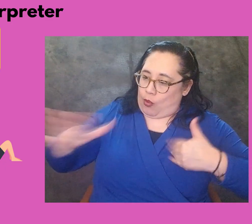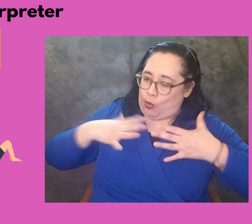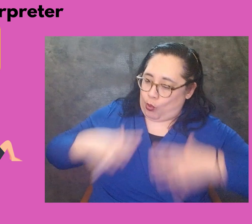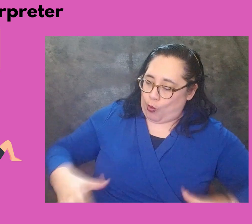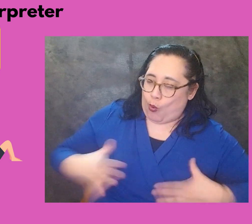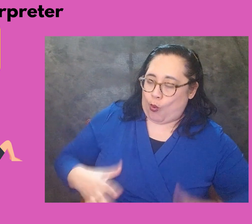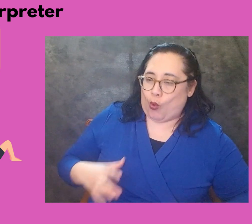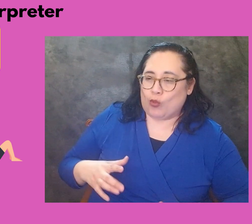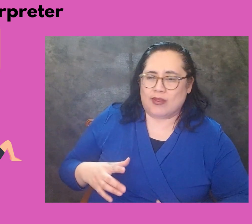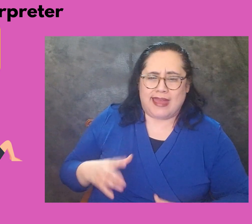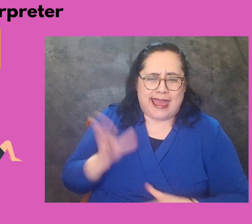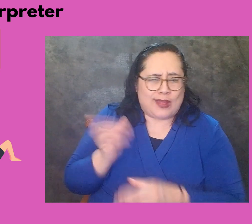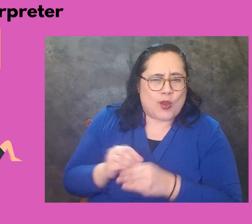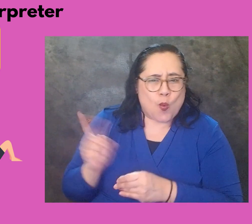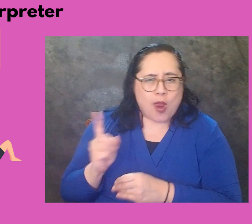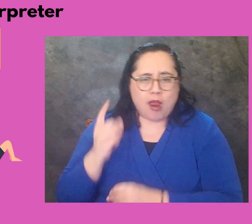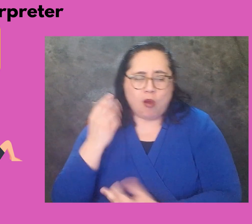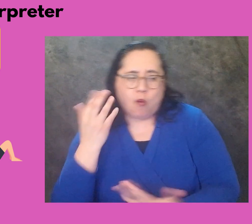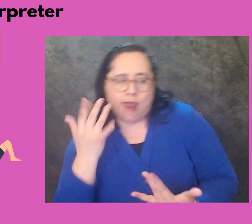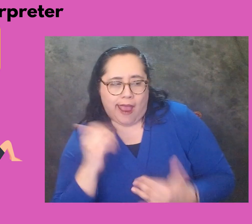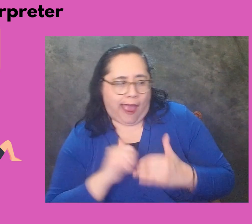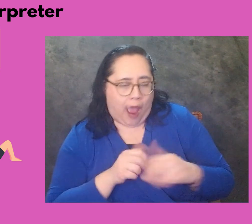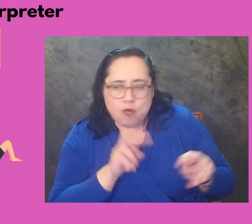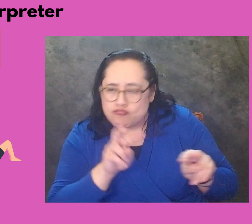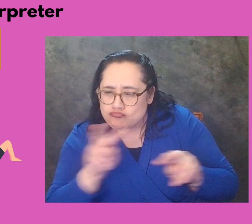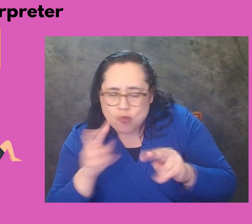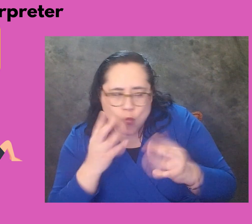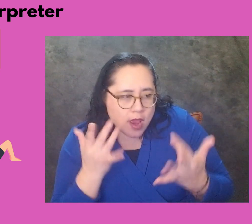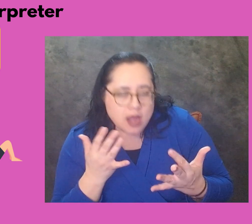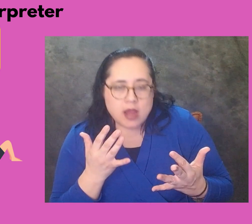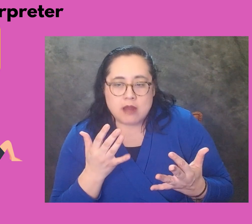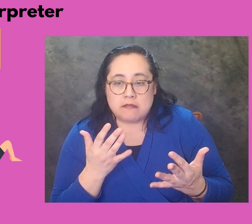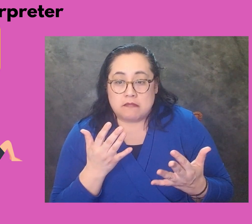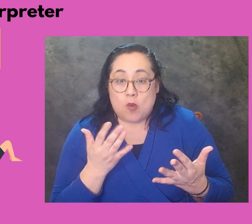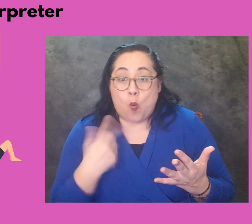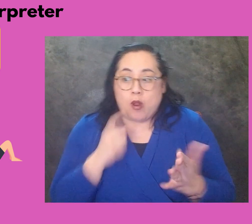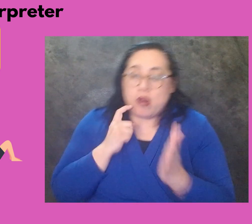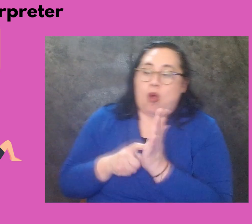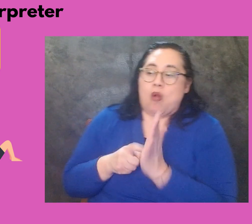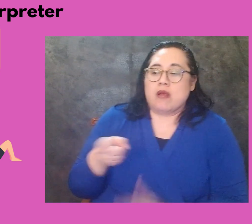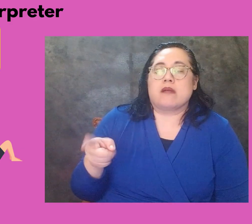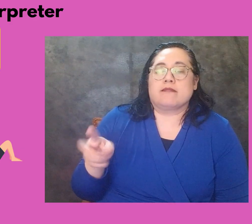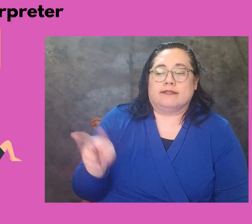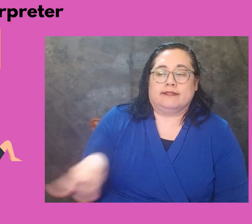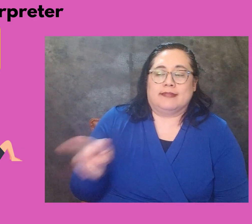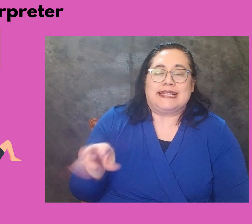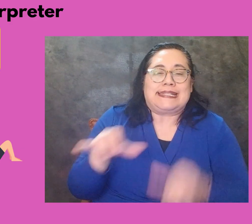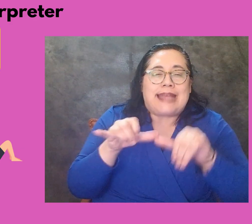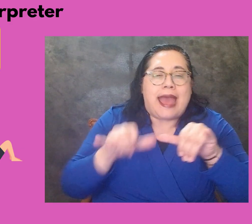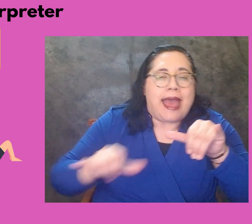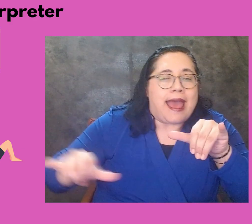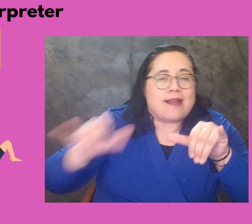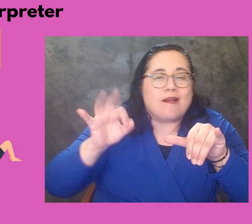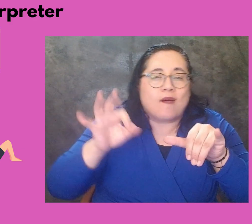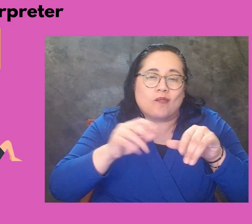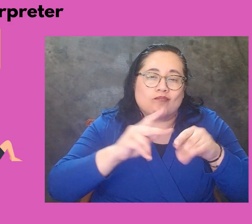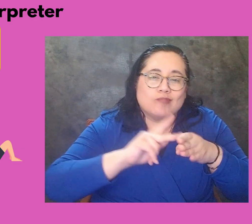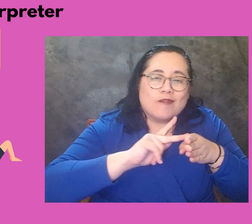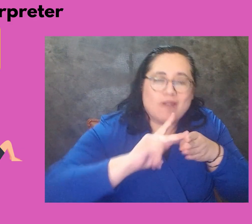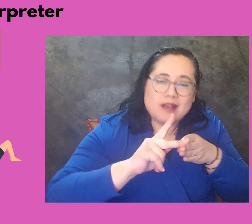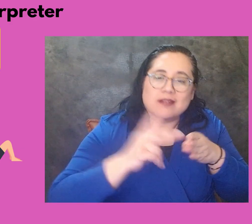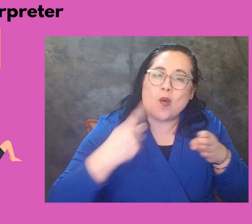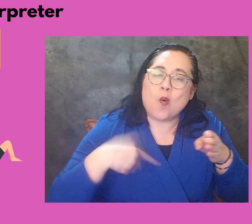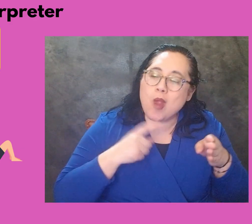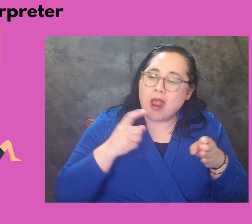their clothes, including how and where they're waiting. We can recognize the standard in